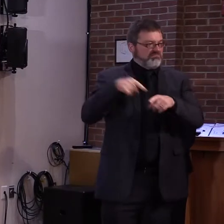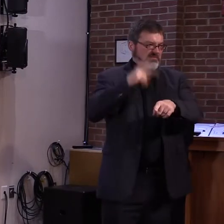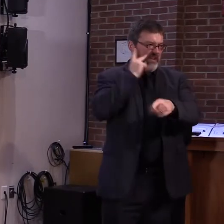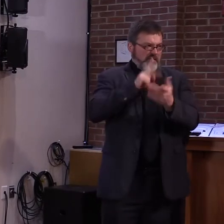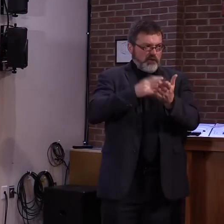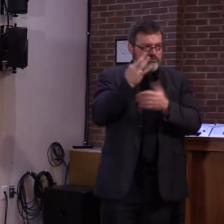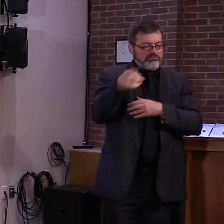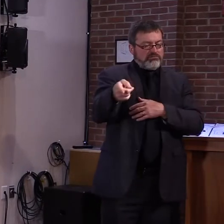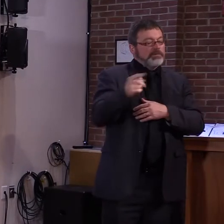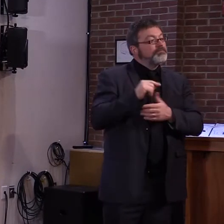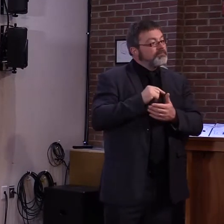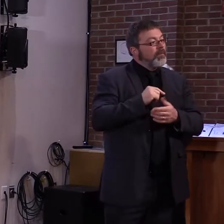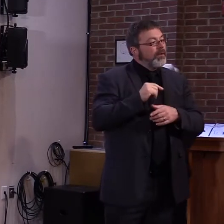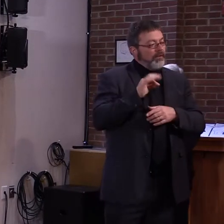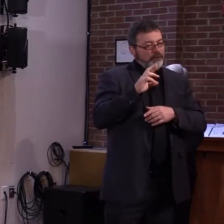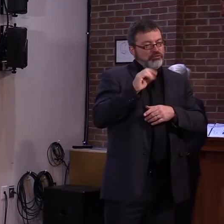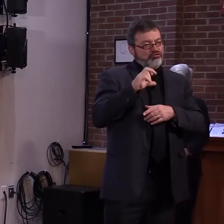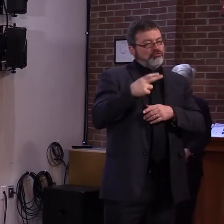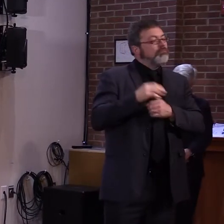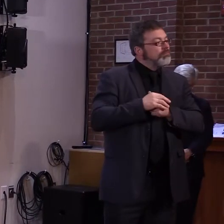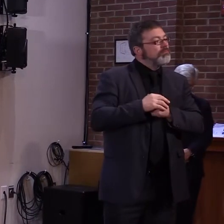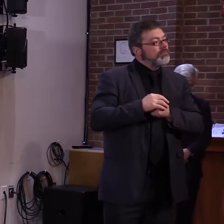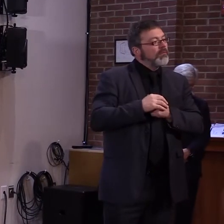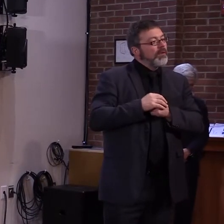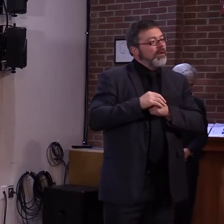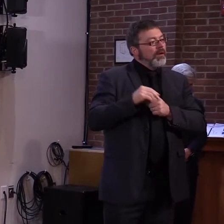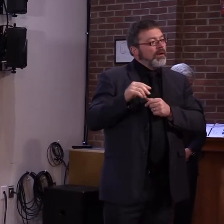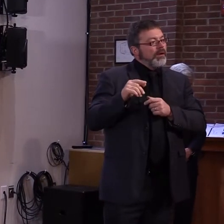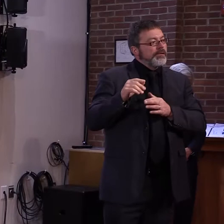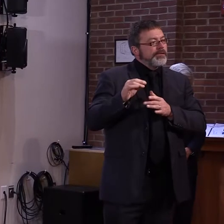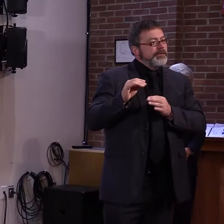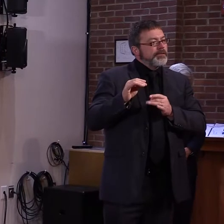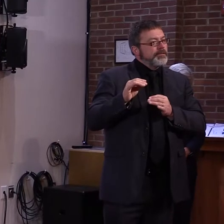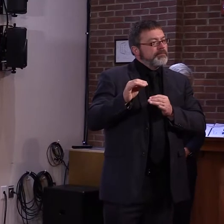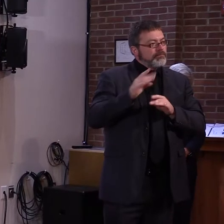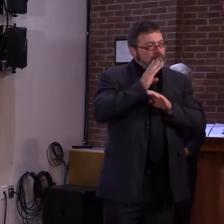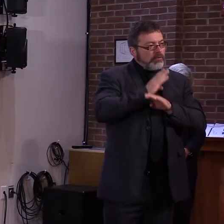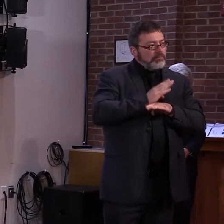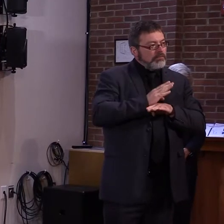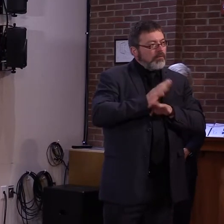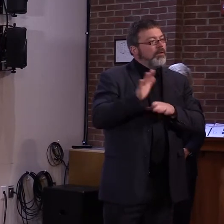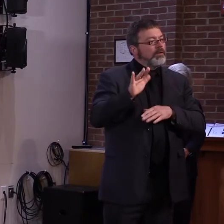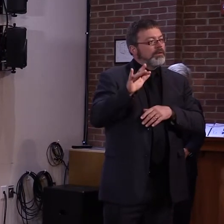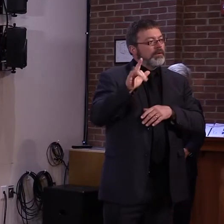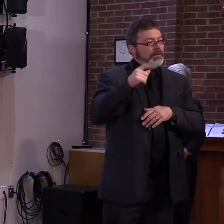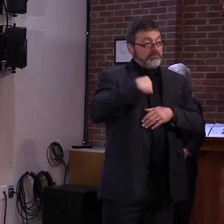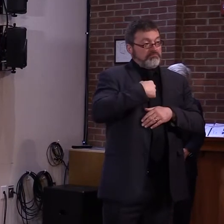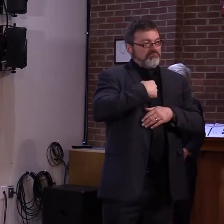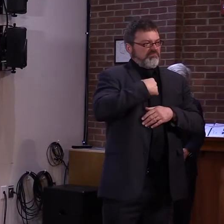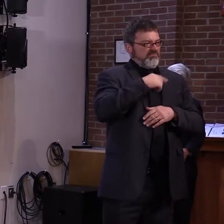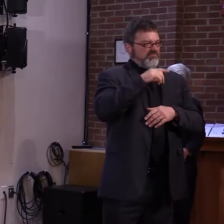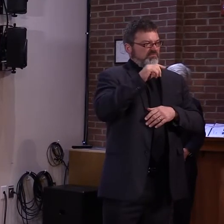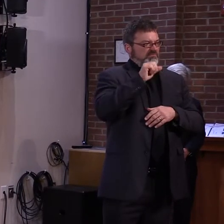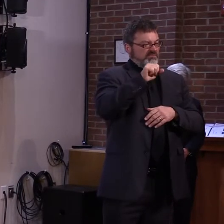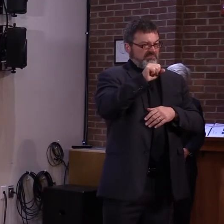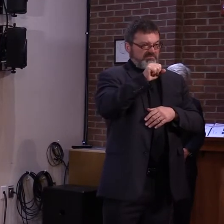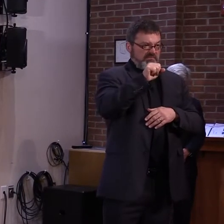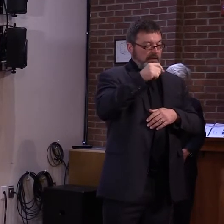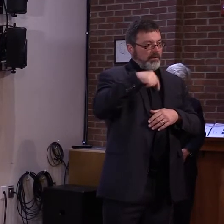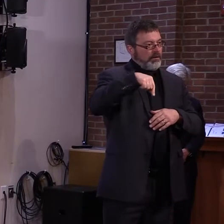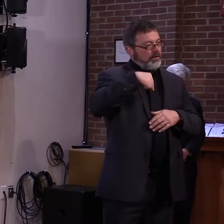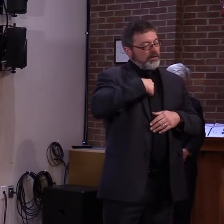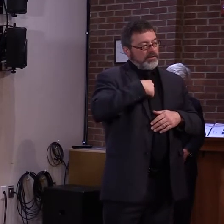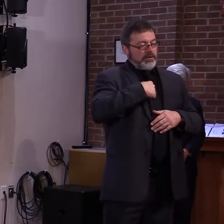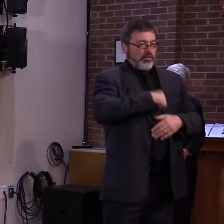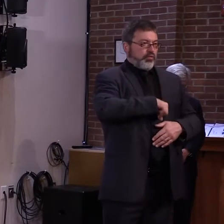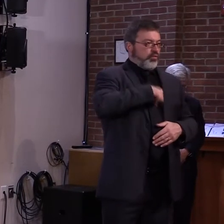I certainly support our guidance. I think it's definitely high quality, and I'm really proud of the work that our schools have done this summer.